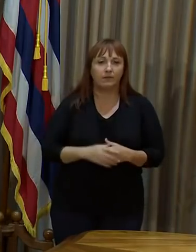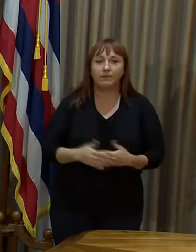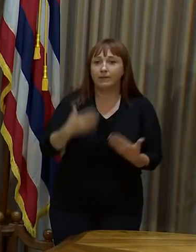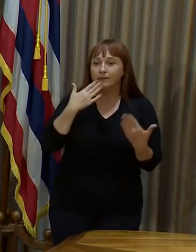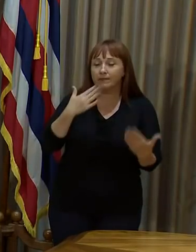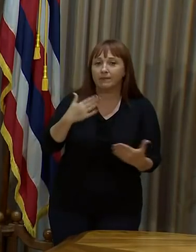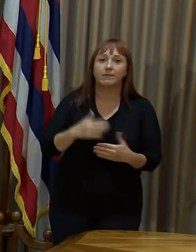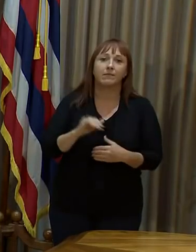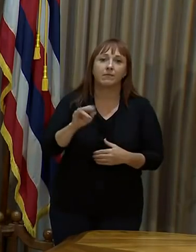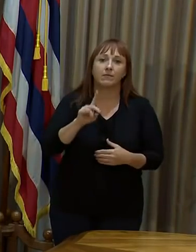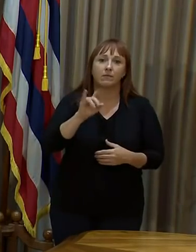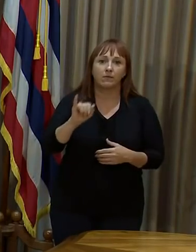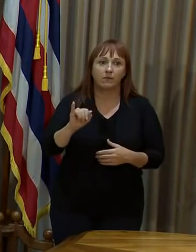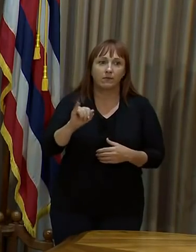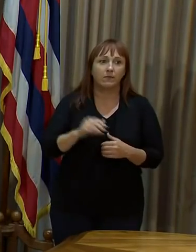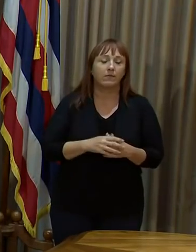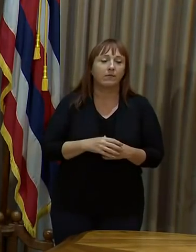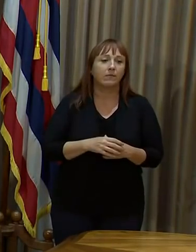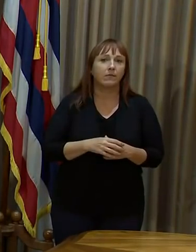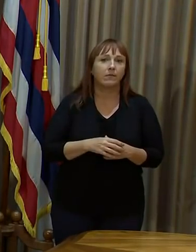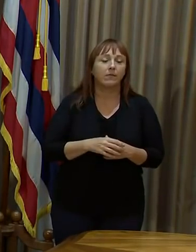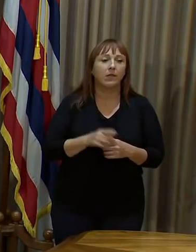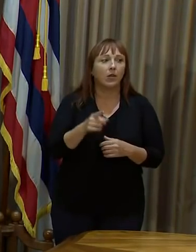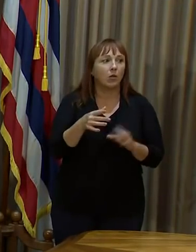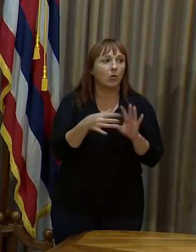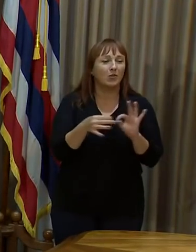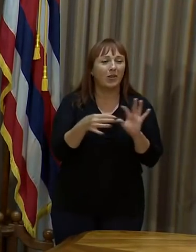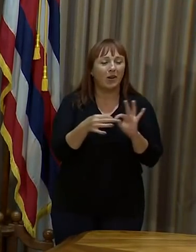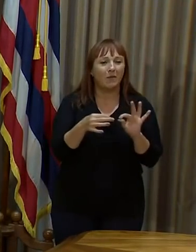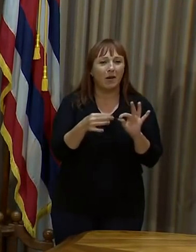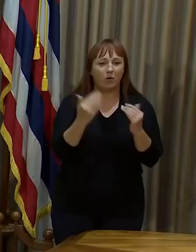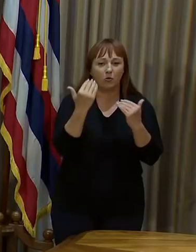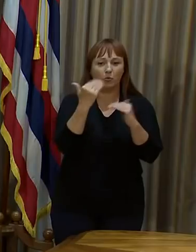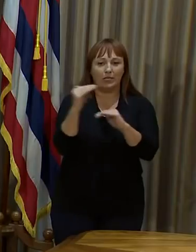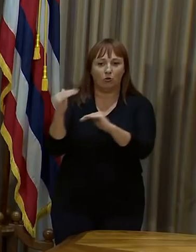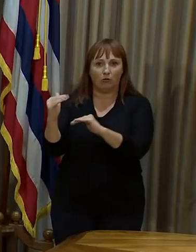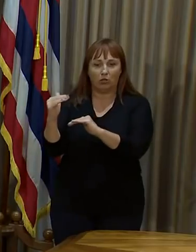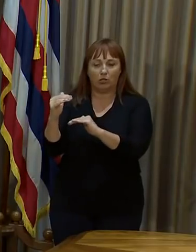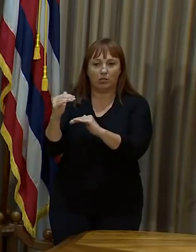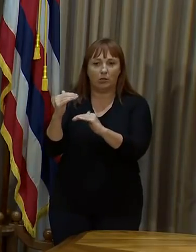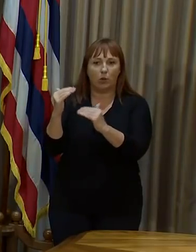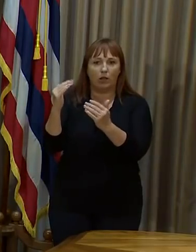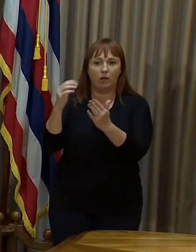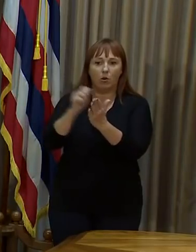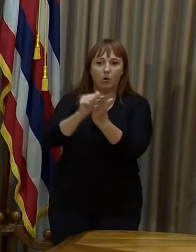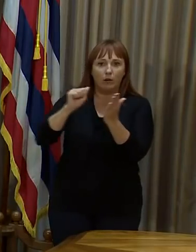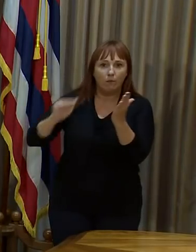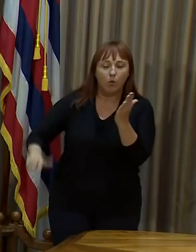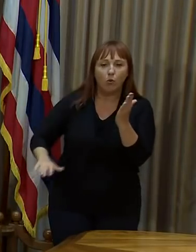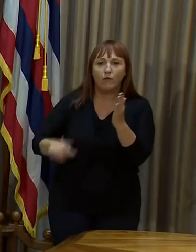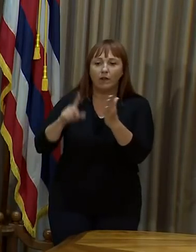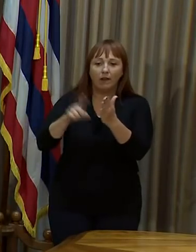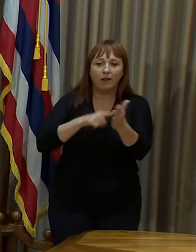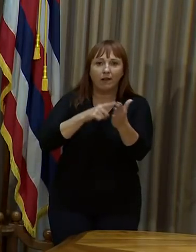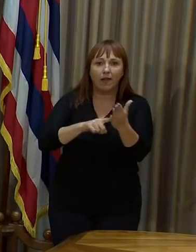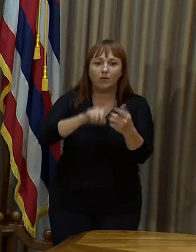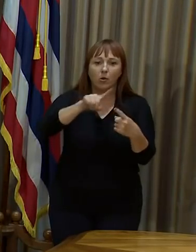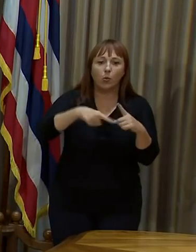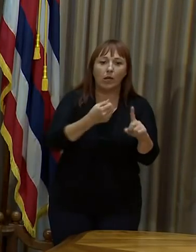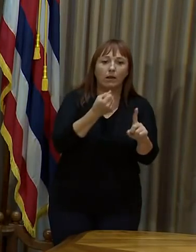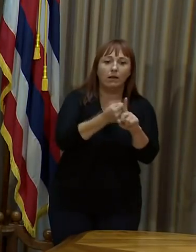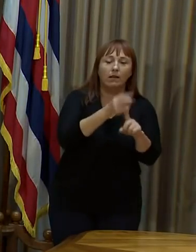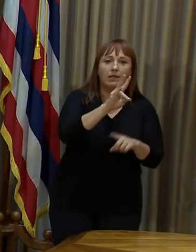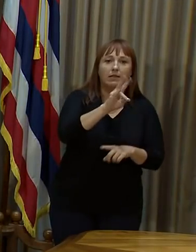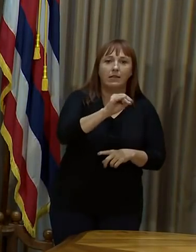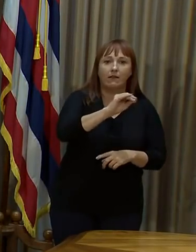Thanks, Jody. When you talk about removing restrictions at 70%, can you say, Governor, that would mean